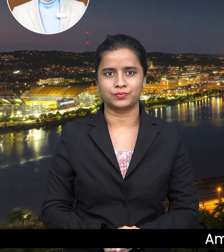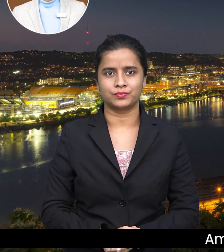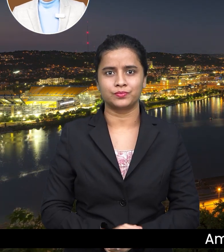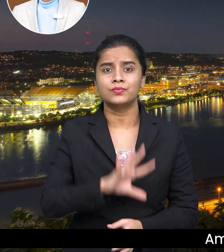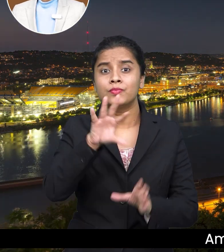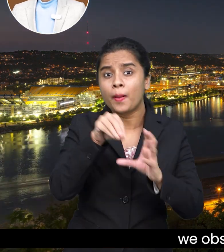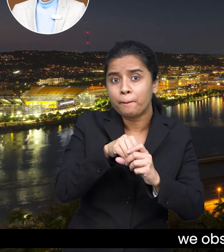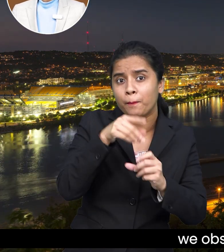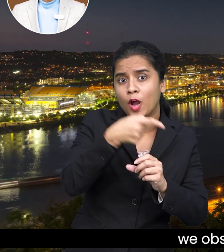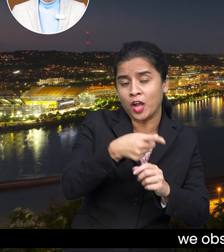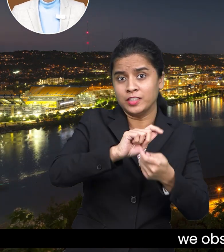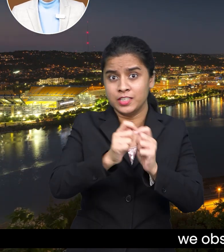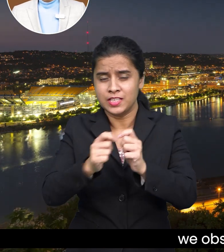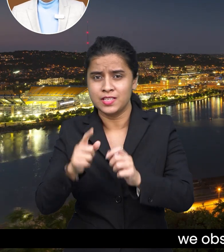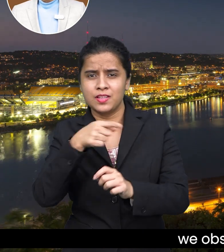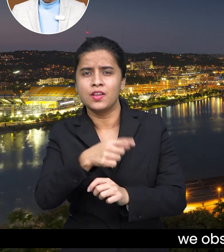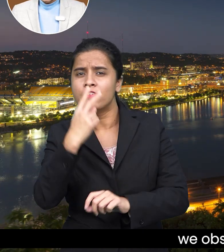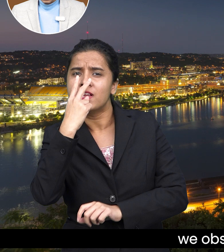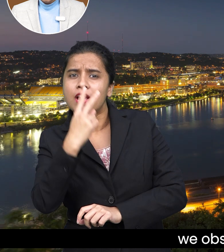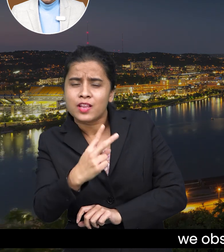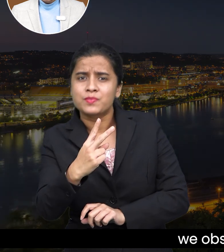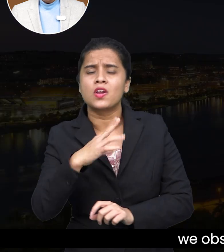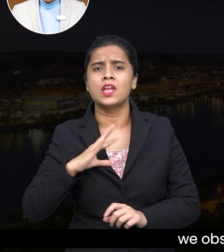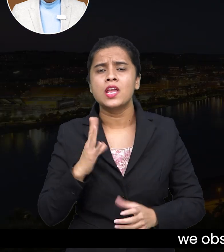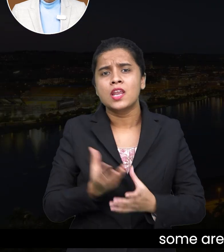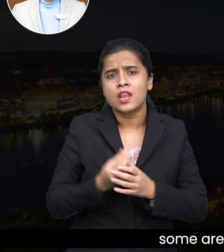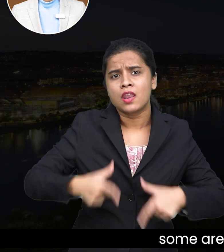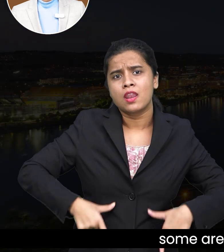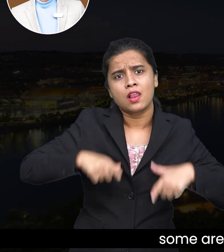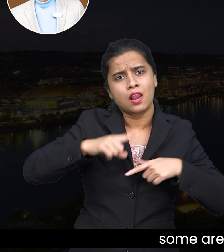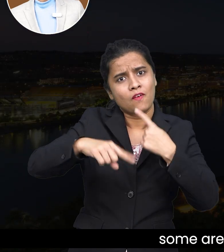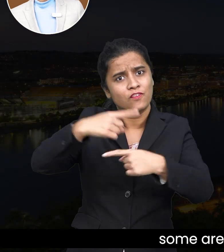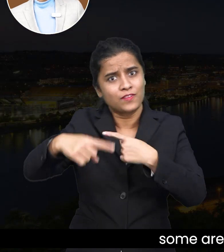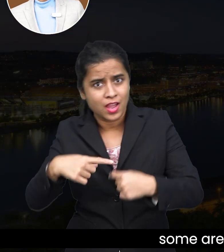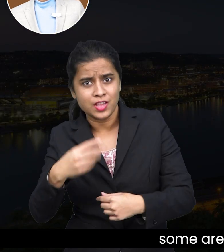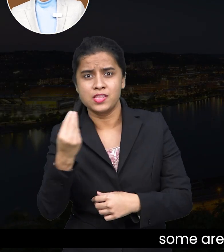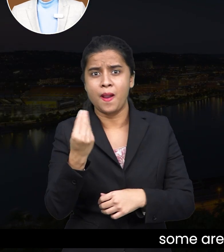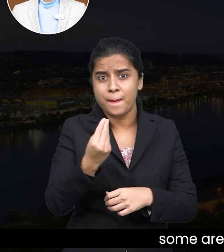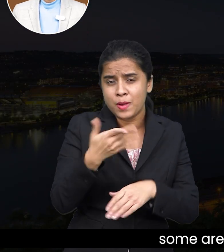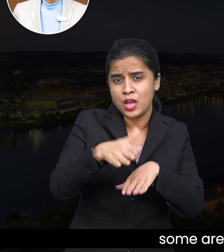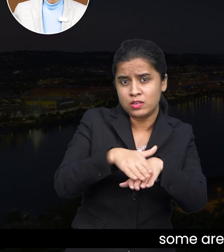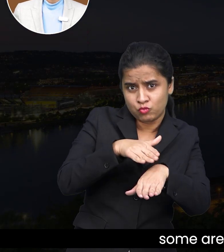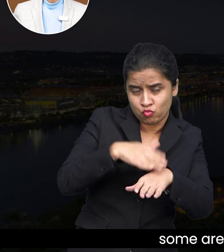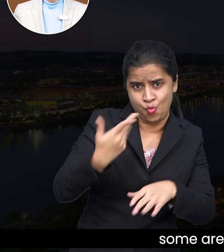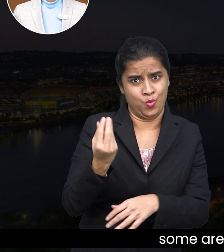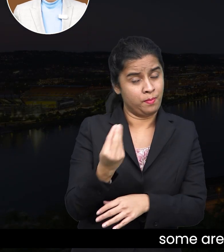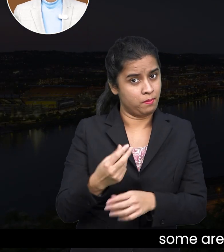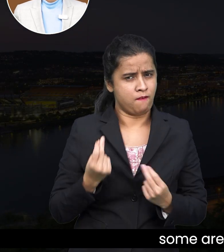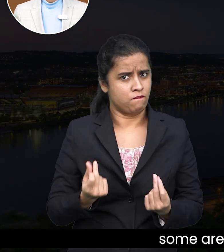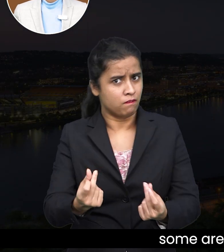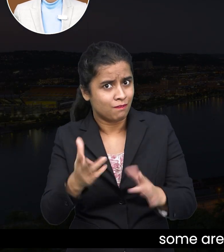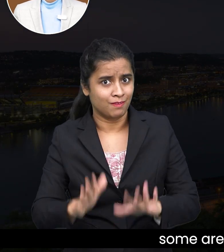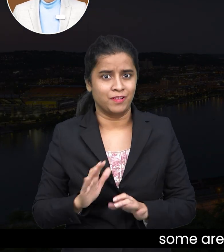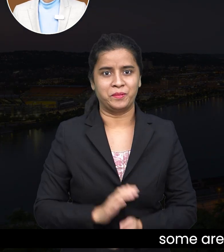Among the changes we observe in our daily lives, some are slow and some are fast.